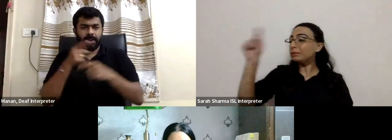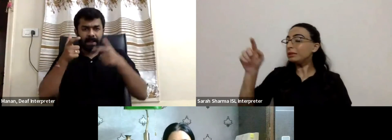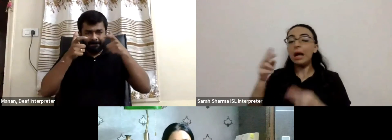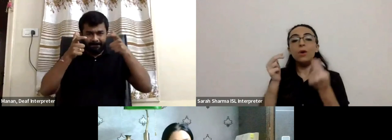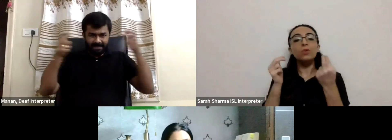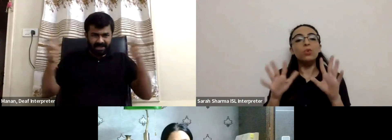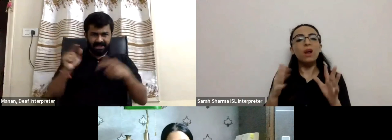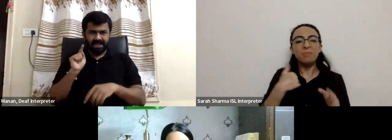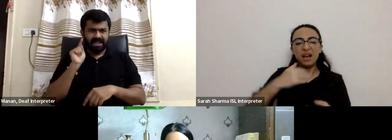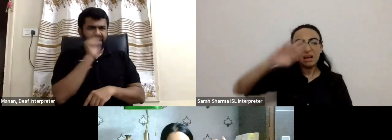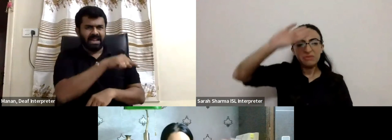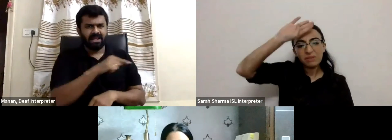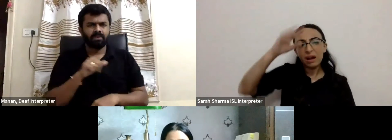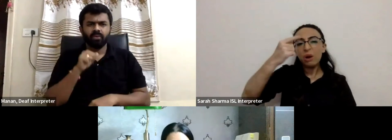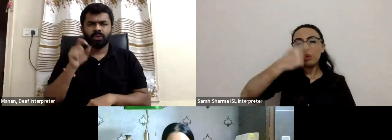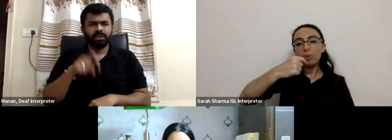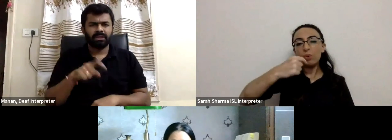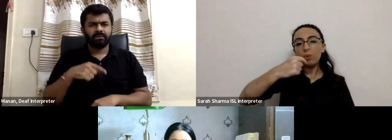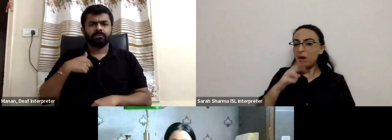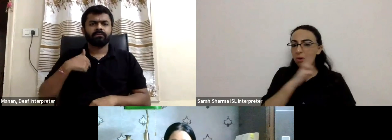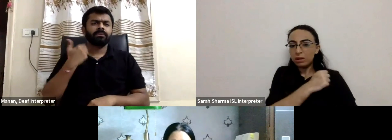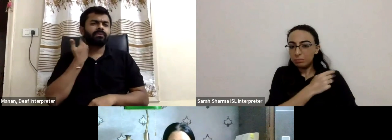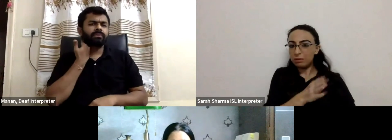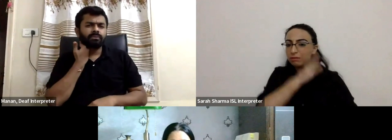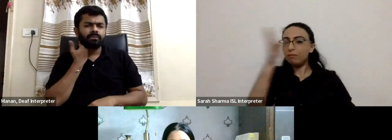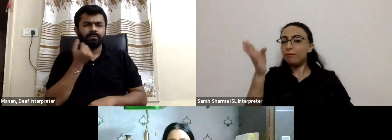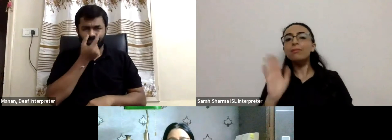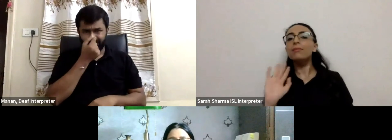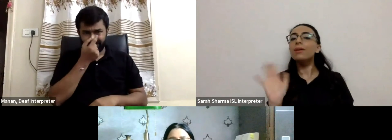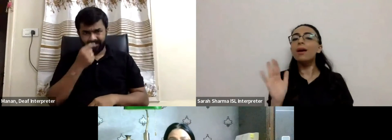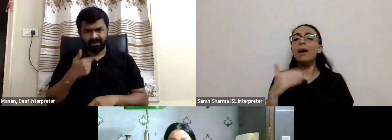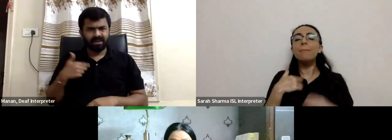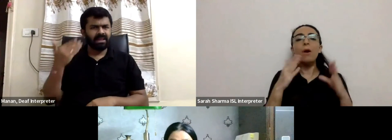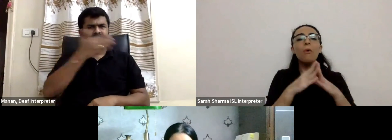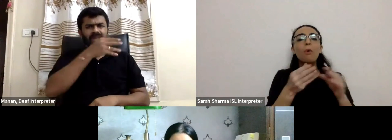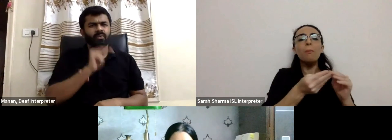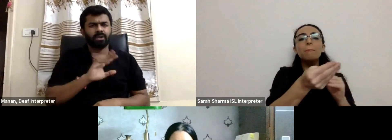problems. Some biggest of problems can be solved by